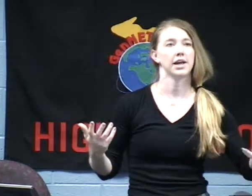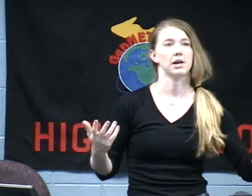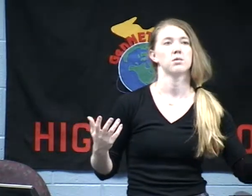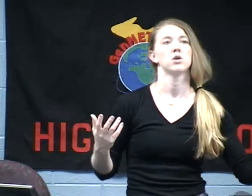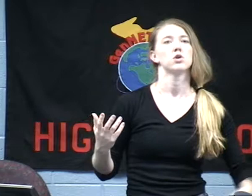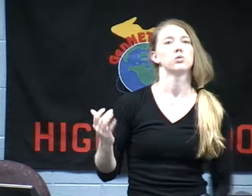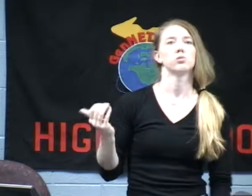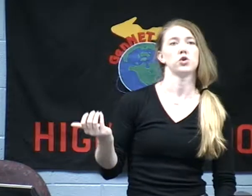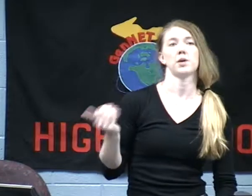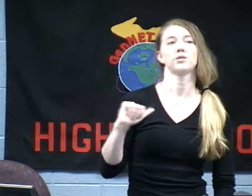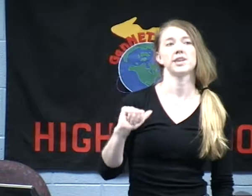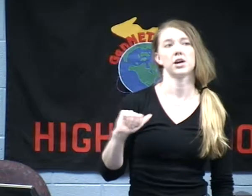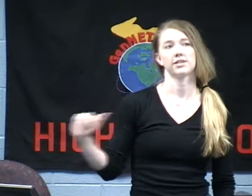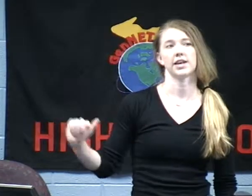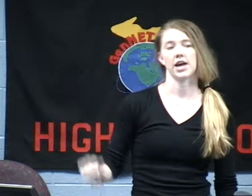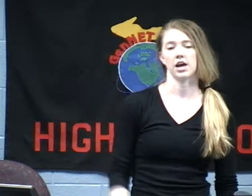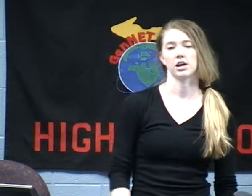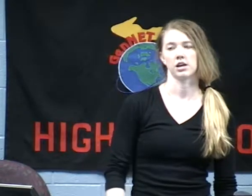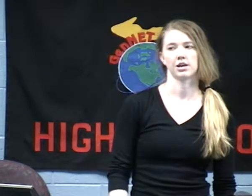name, would you bounce the A or slide the A?